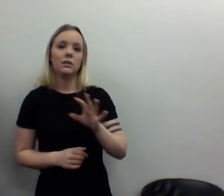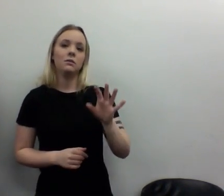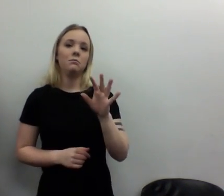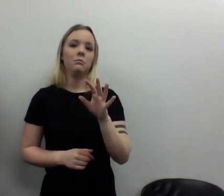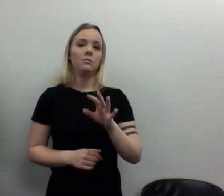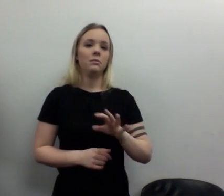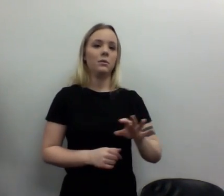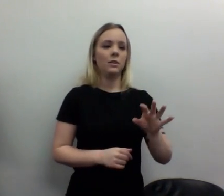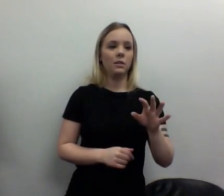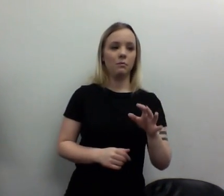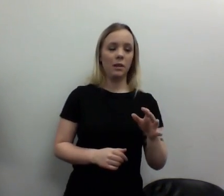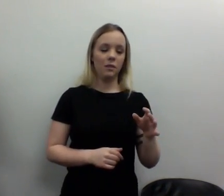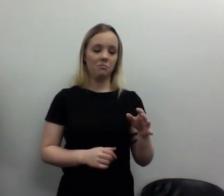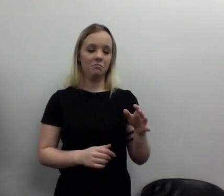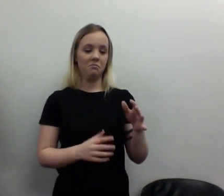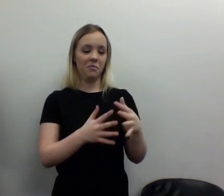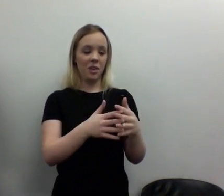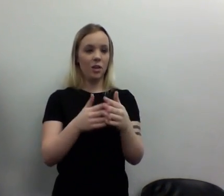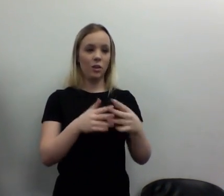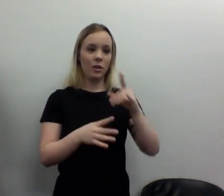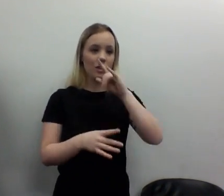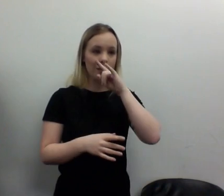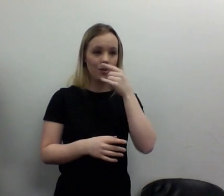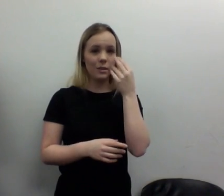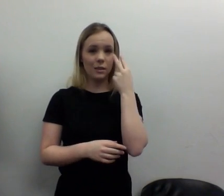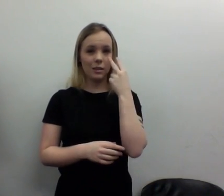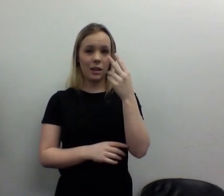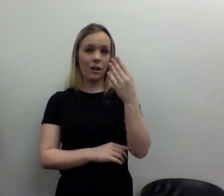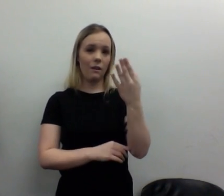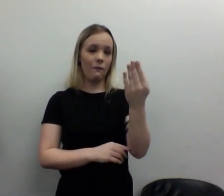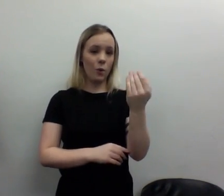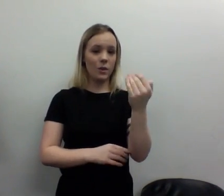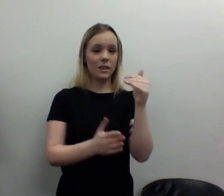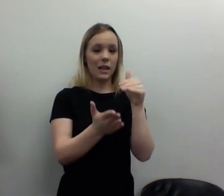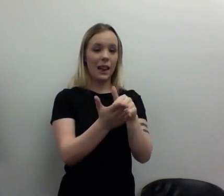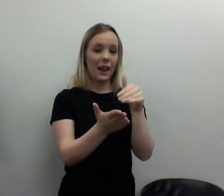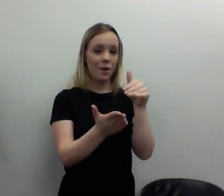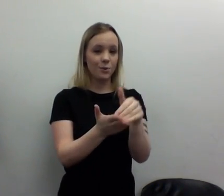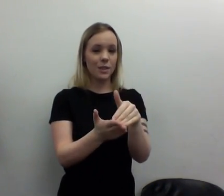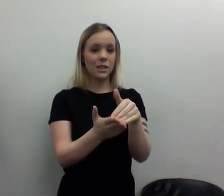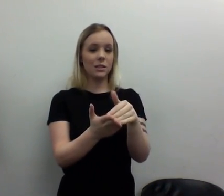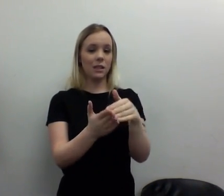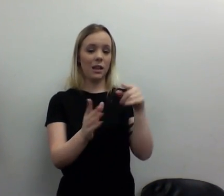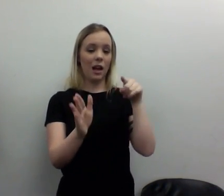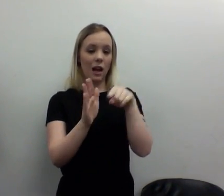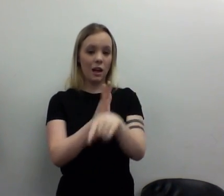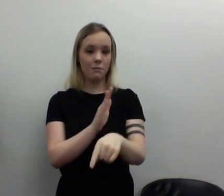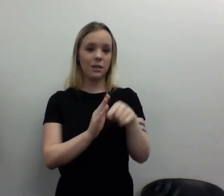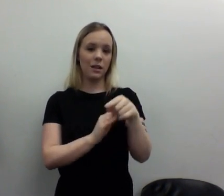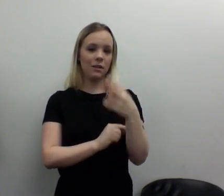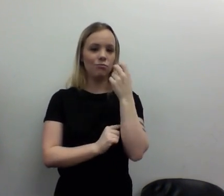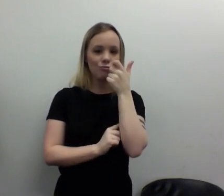career. But this increase in culture is most significant in particular groups. And those groups, again, are